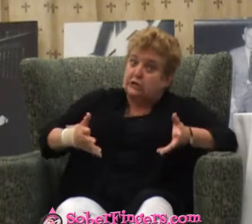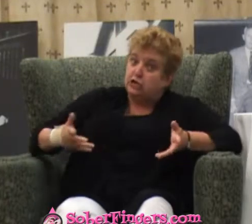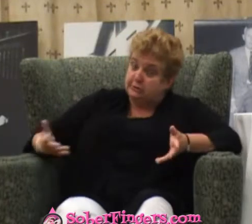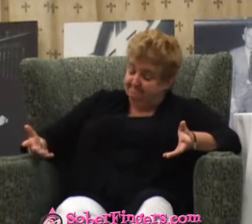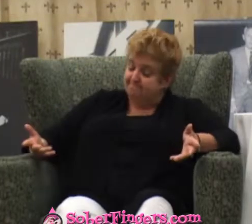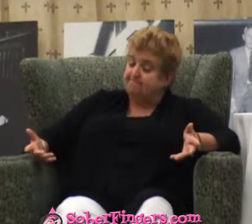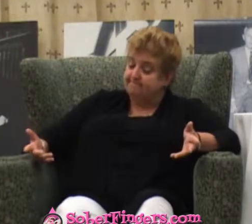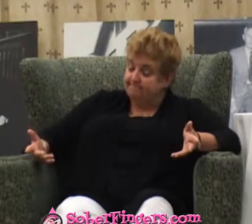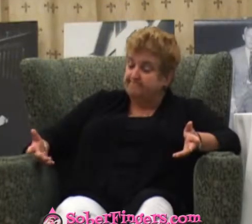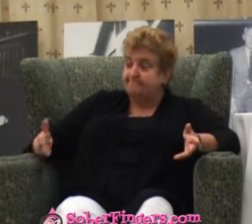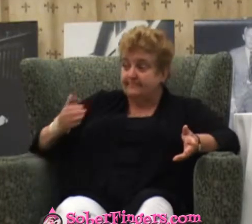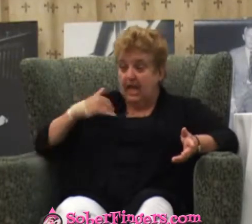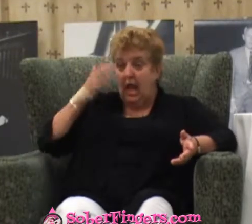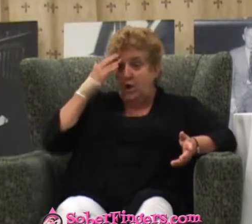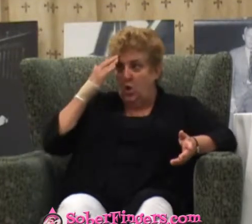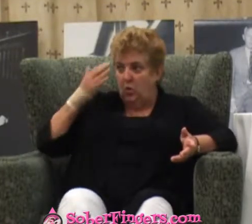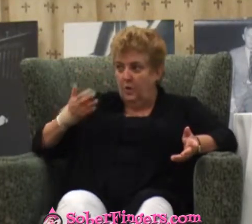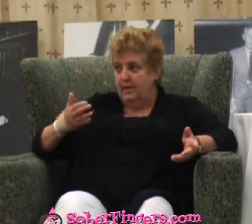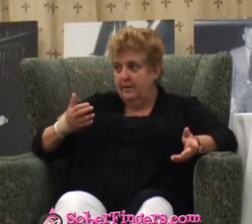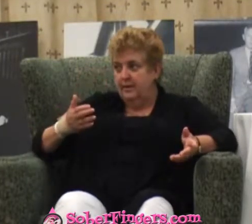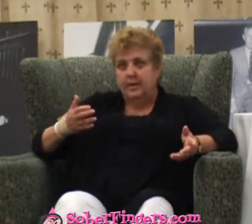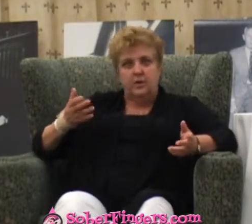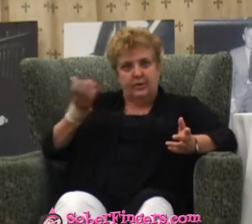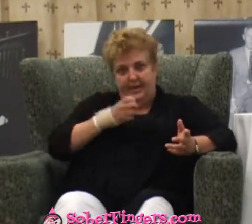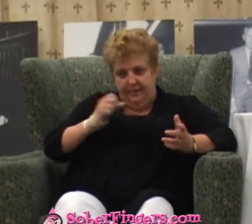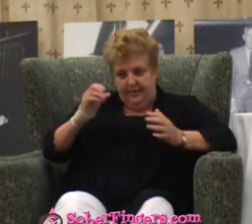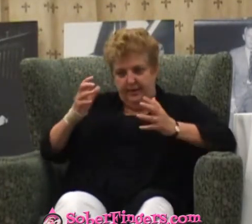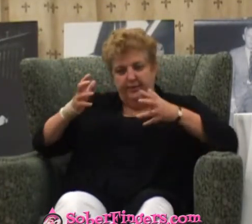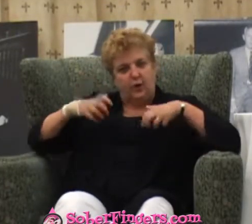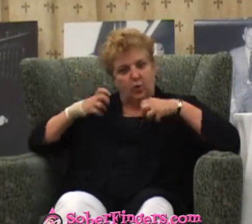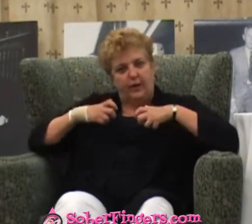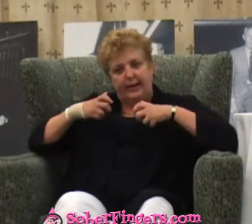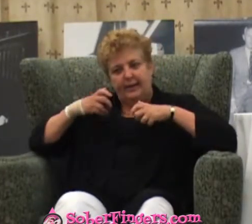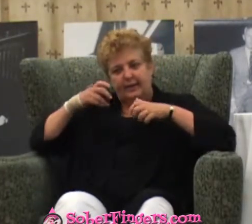I know, you get that gorilla back in the cage, it starts looking at you again with those loving eyes.